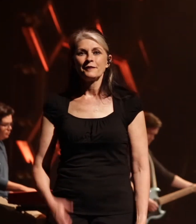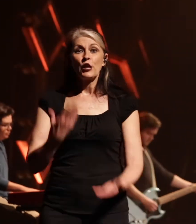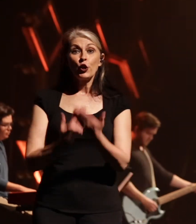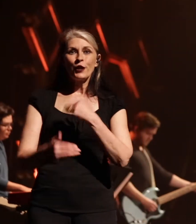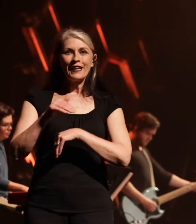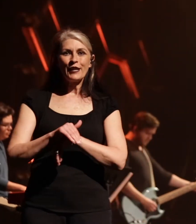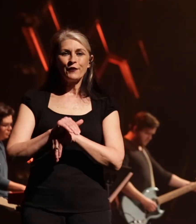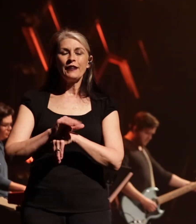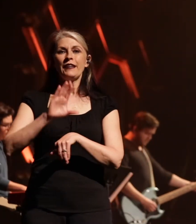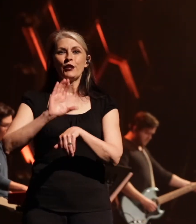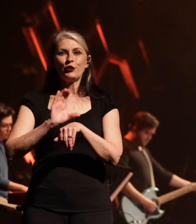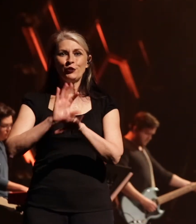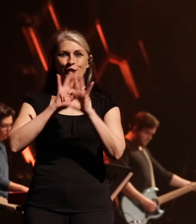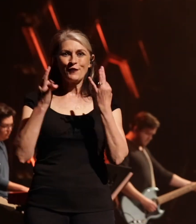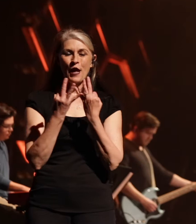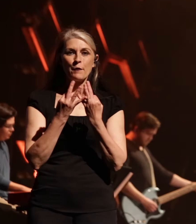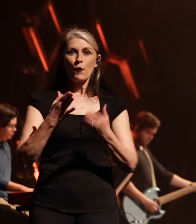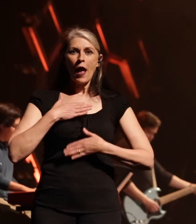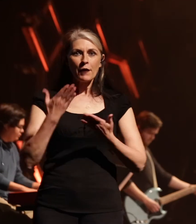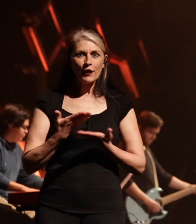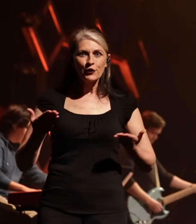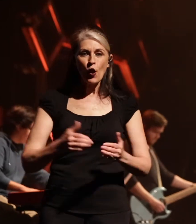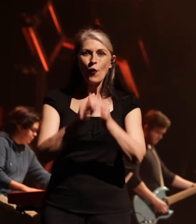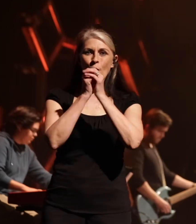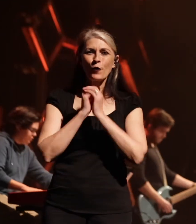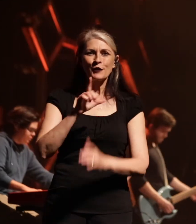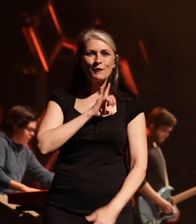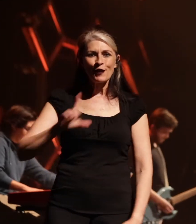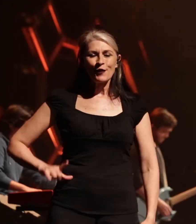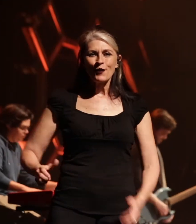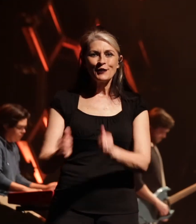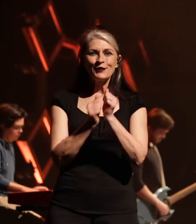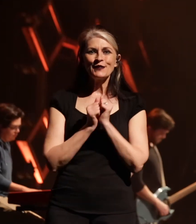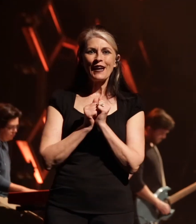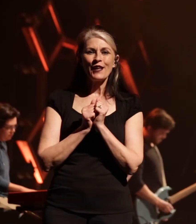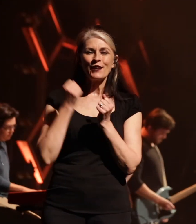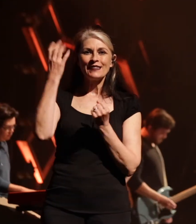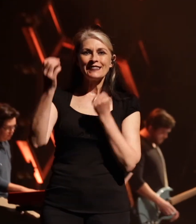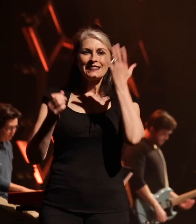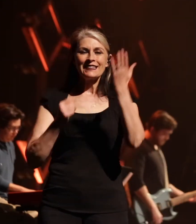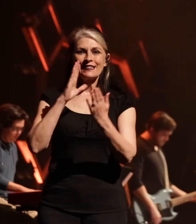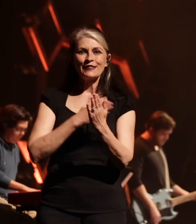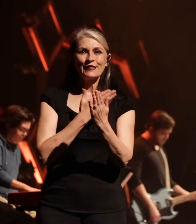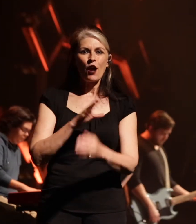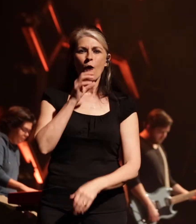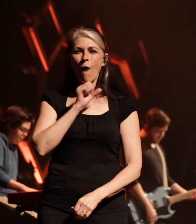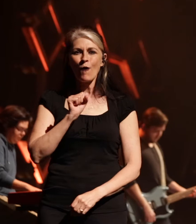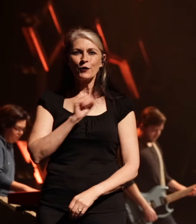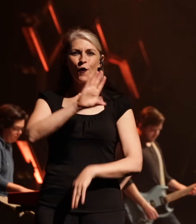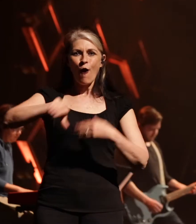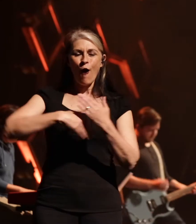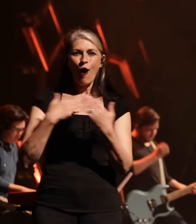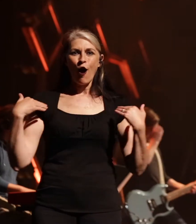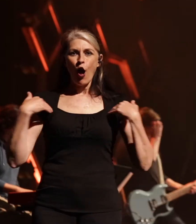Well, good evening, Grove family. Hey, we are glad that you are here. We're going to worship the Lord together. We're going to sing a song, an older song, All Creatures of Our God and